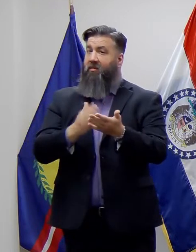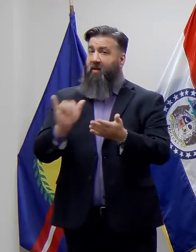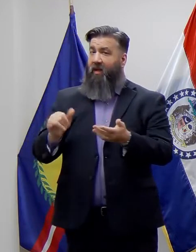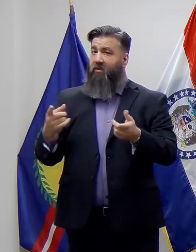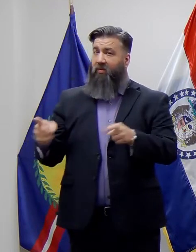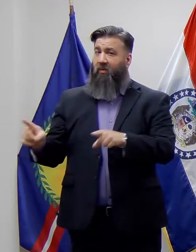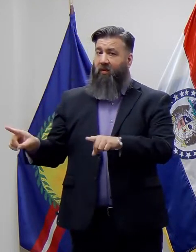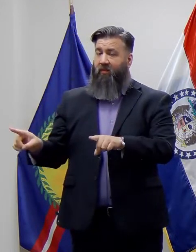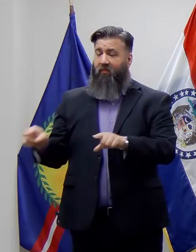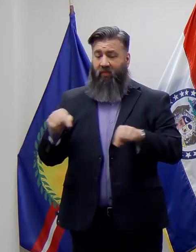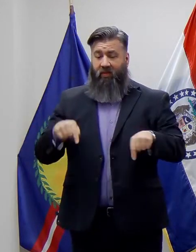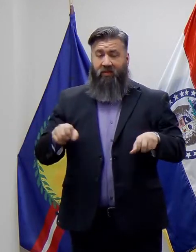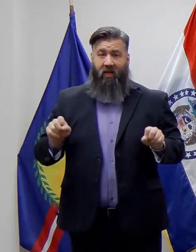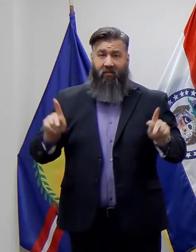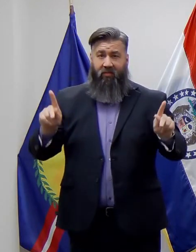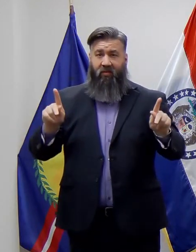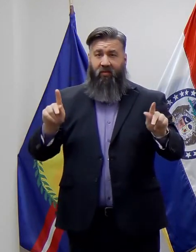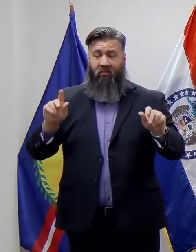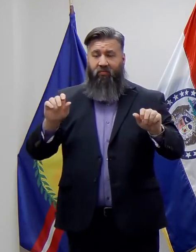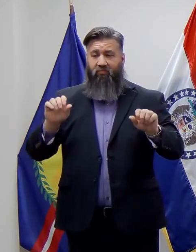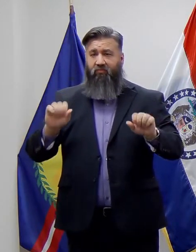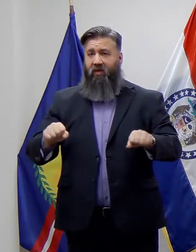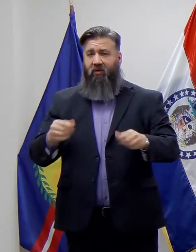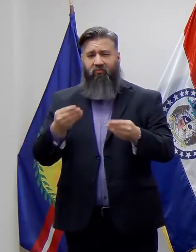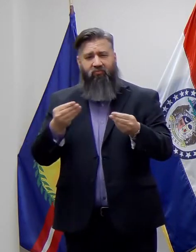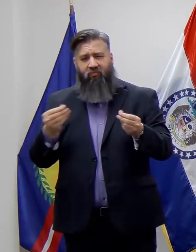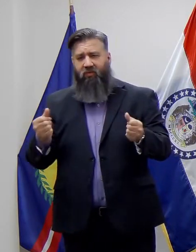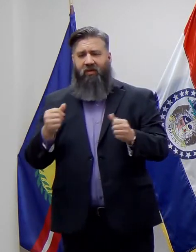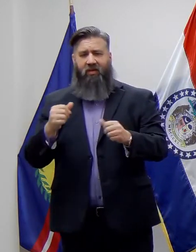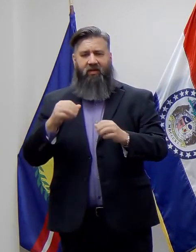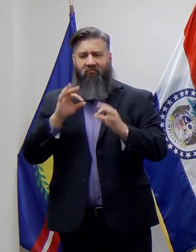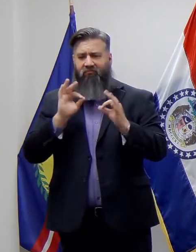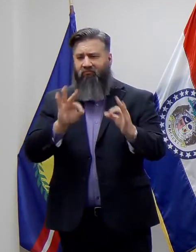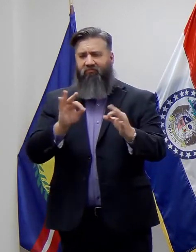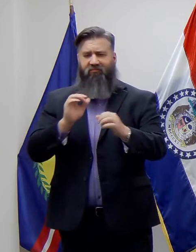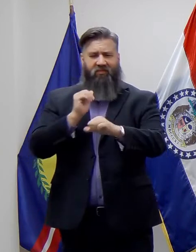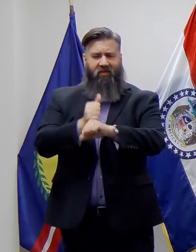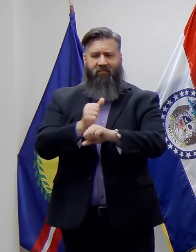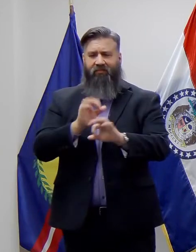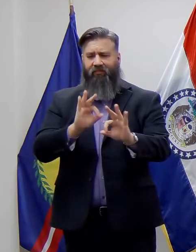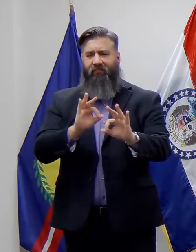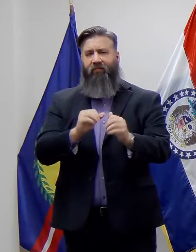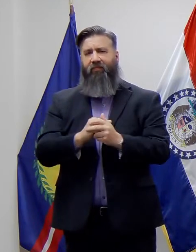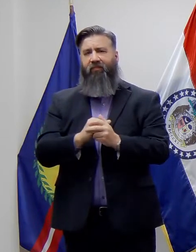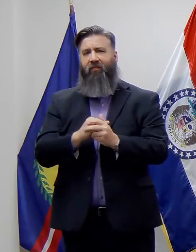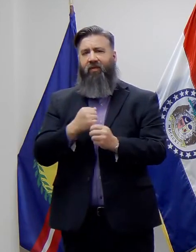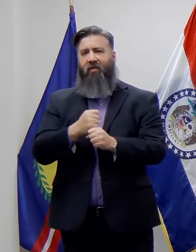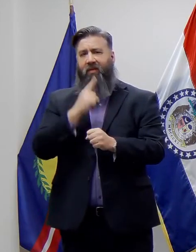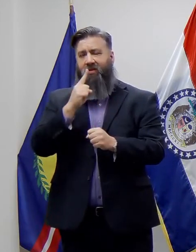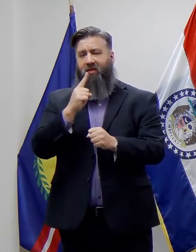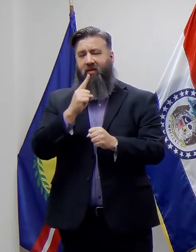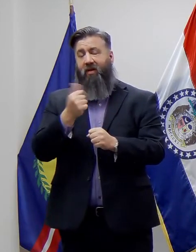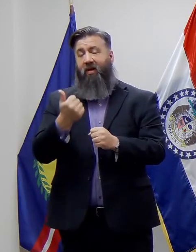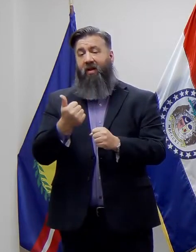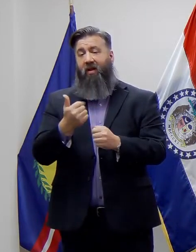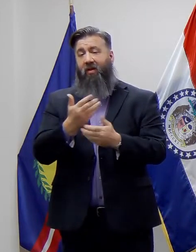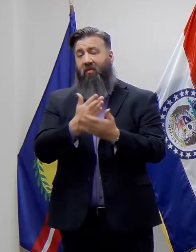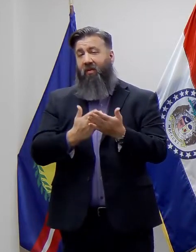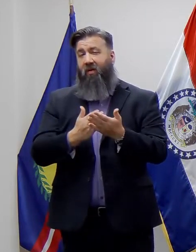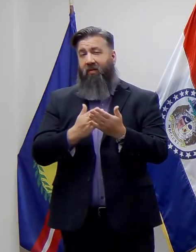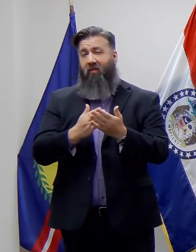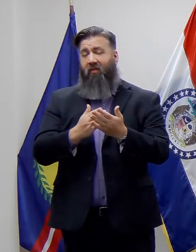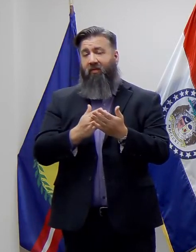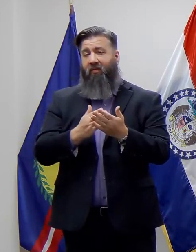This is an opportunity to optimize that and make sure that another very important component of the criminal justice system, and that's our